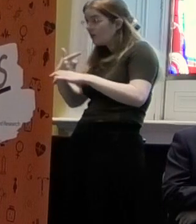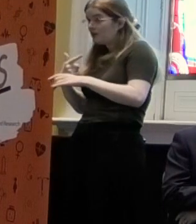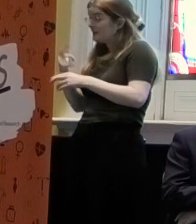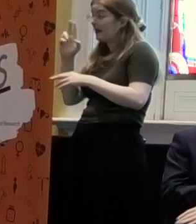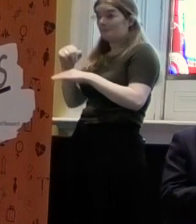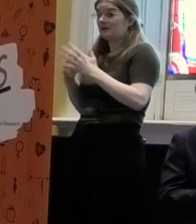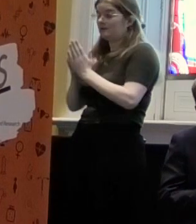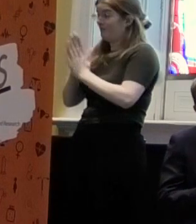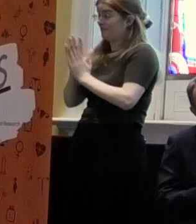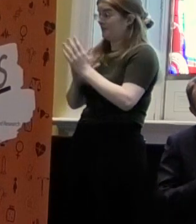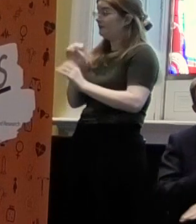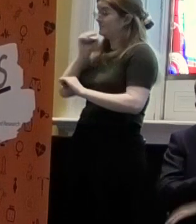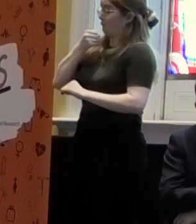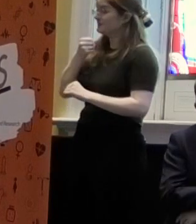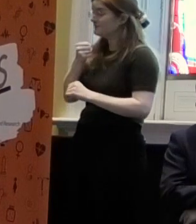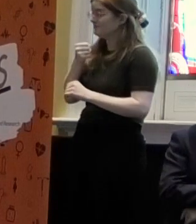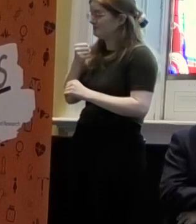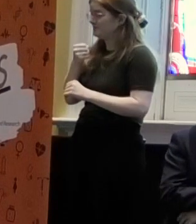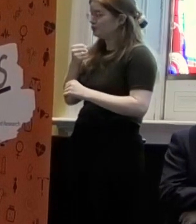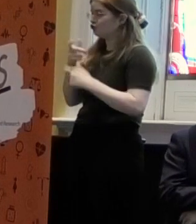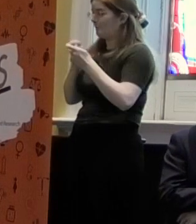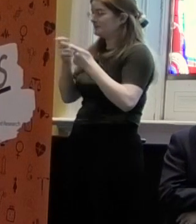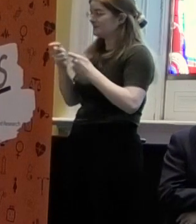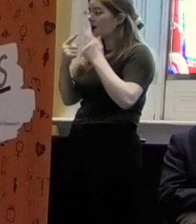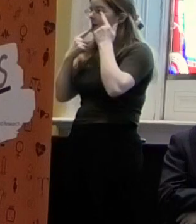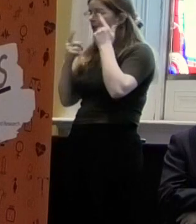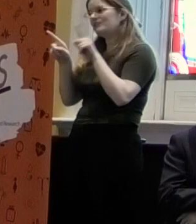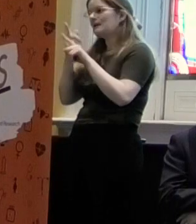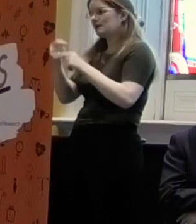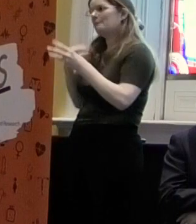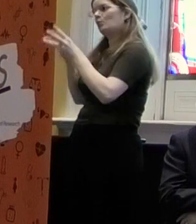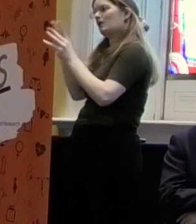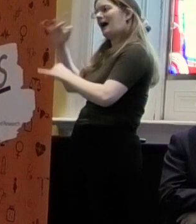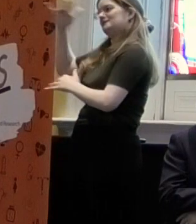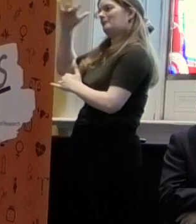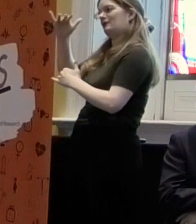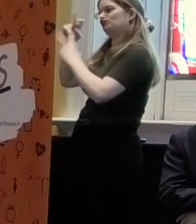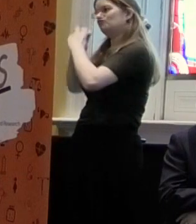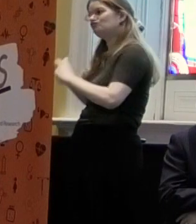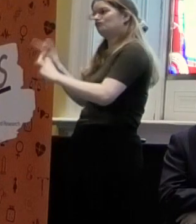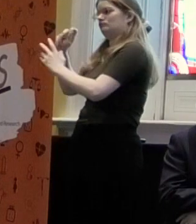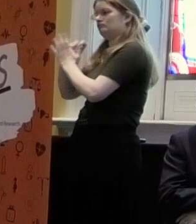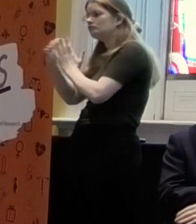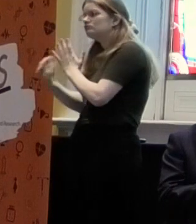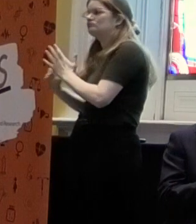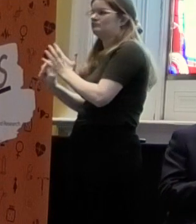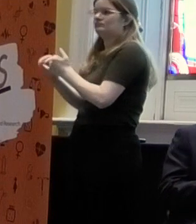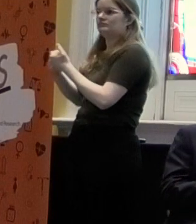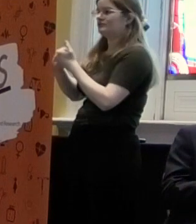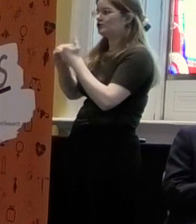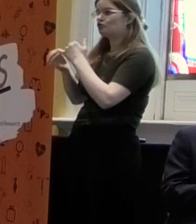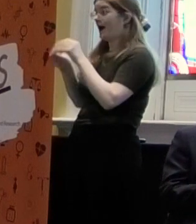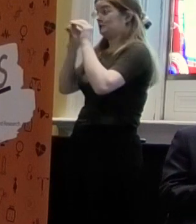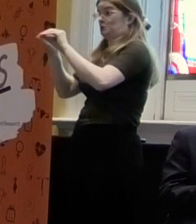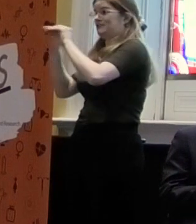edge and exciting. But then in my other hat is the academic side, which is involved with trying to,